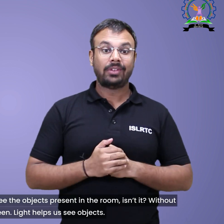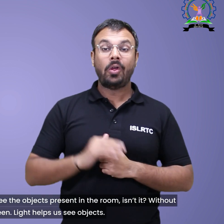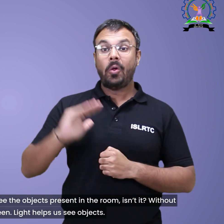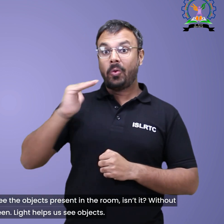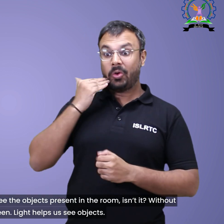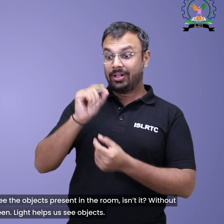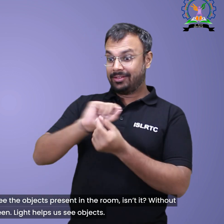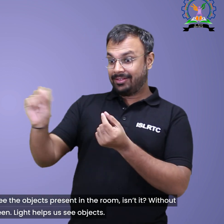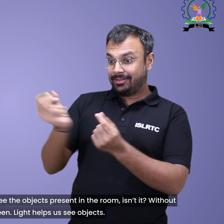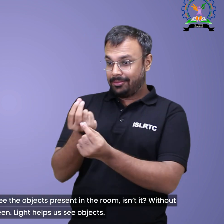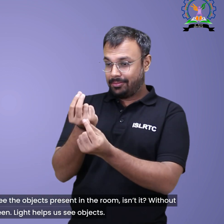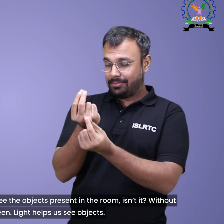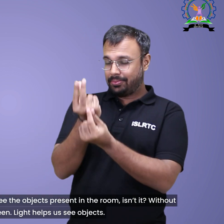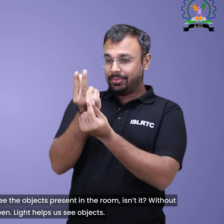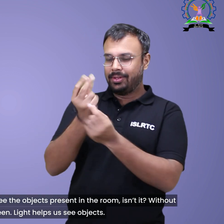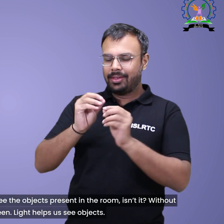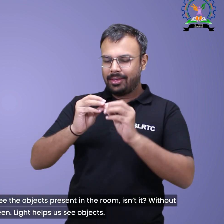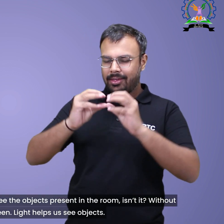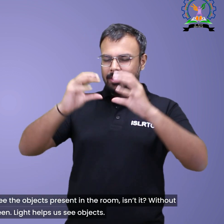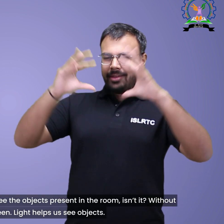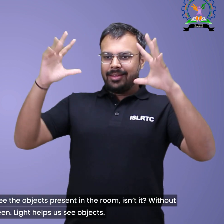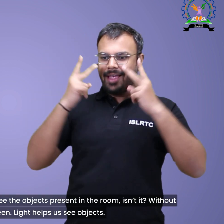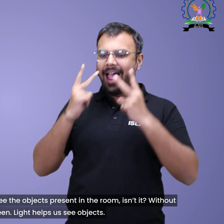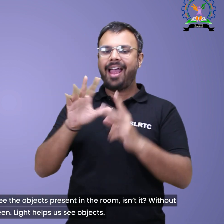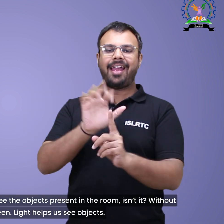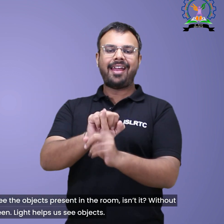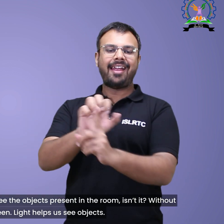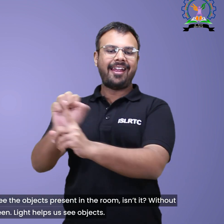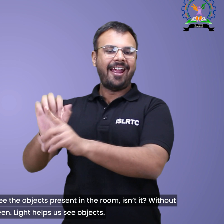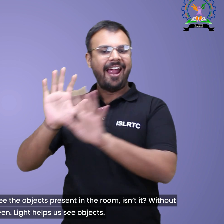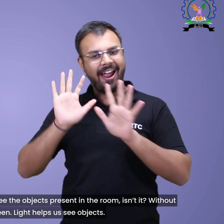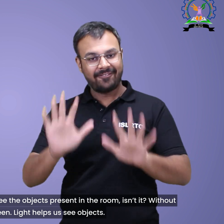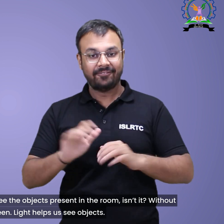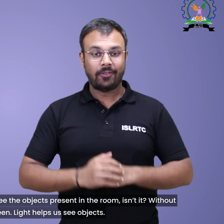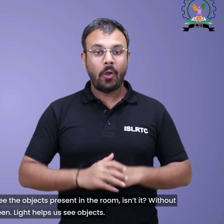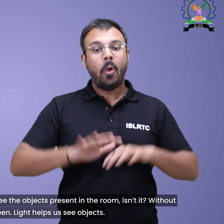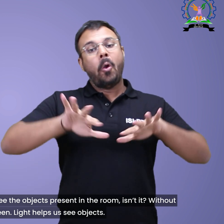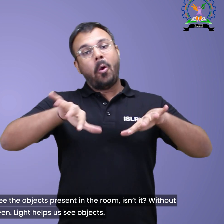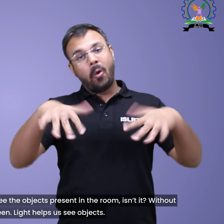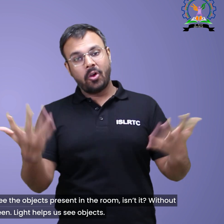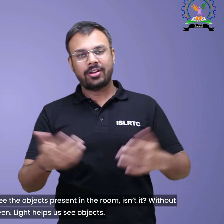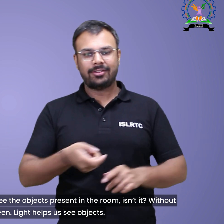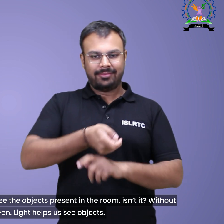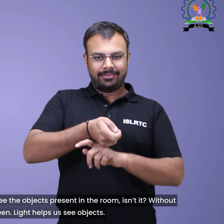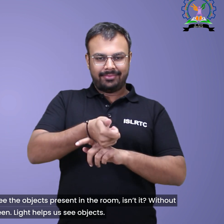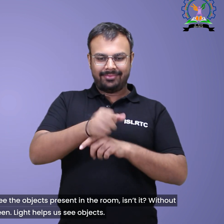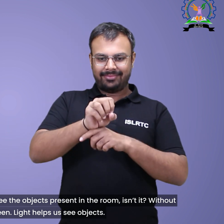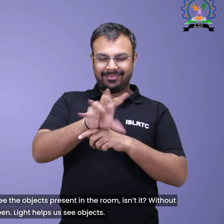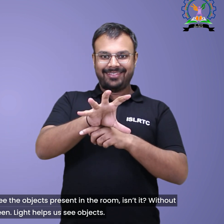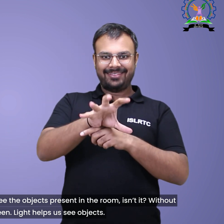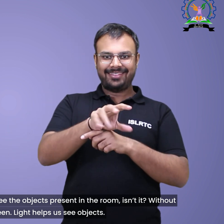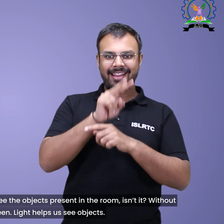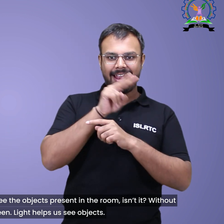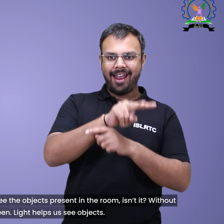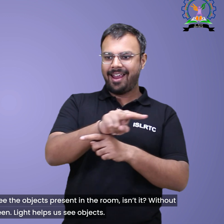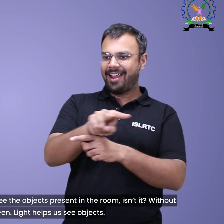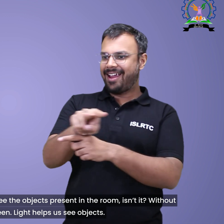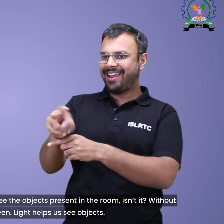When you light a candle or a torch you can see the objects present in the room, isn't it? Without light, things cannot